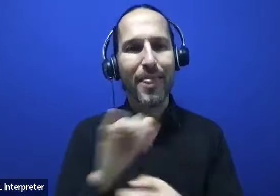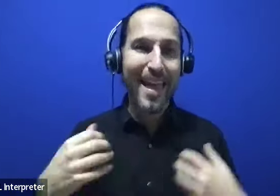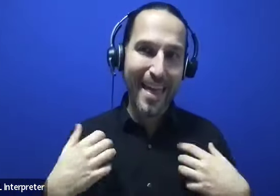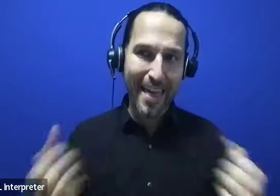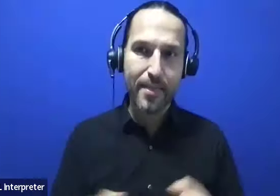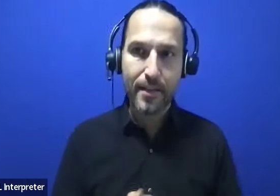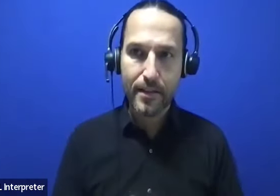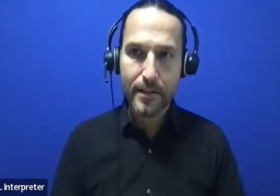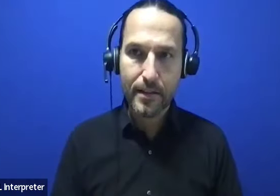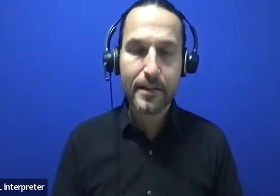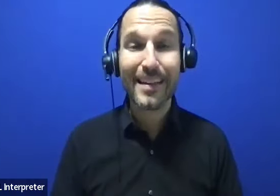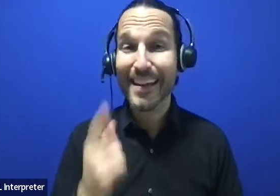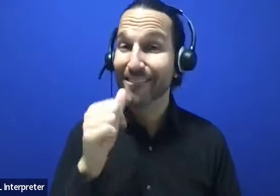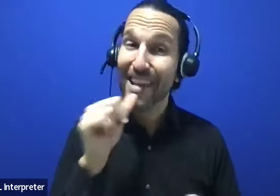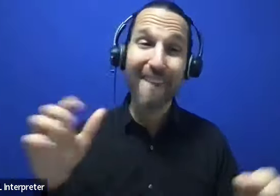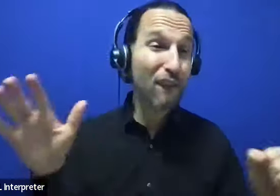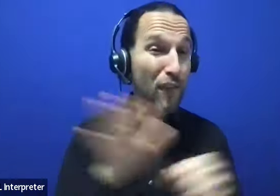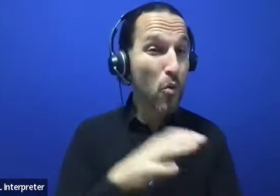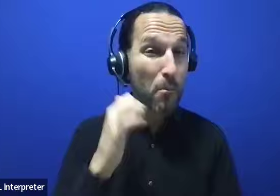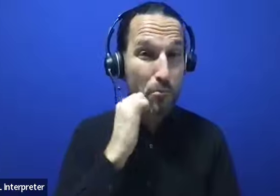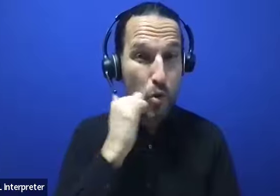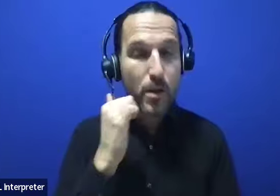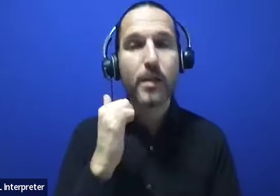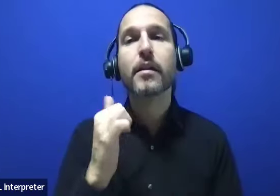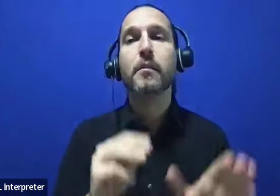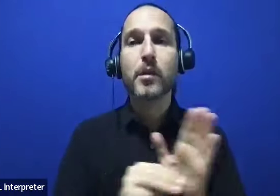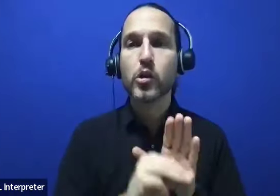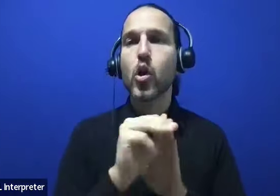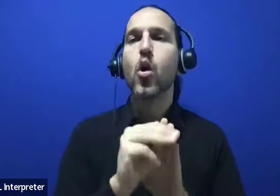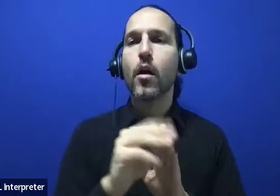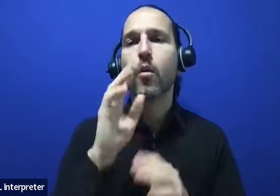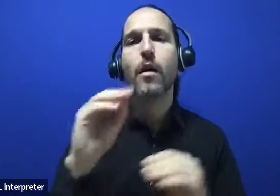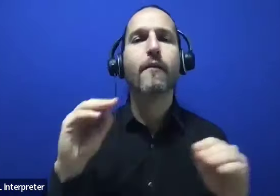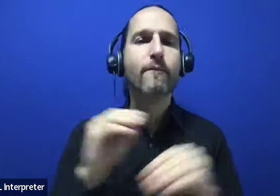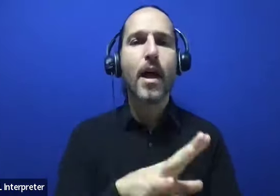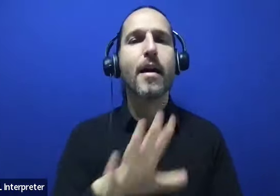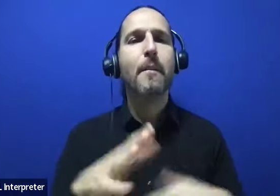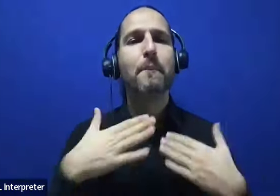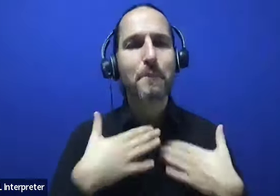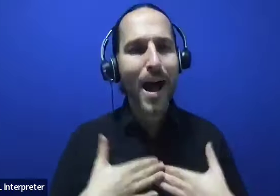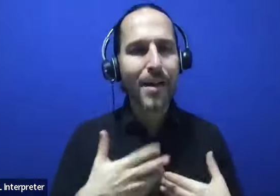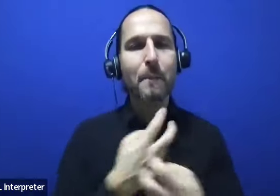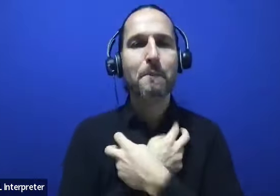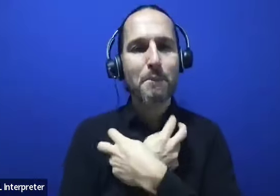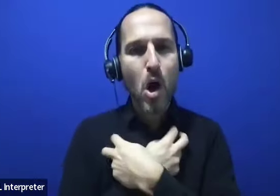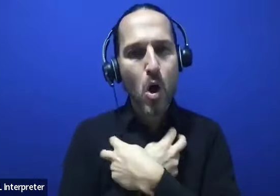not going through puberty can be a factor in leading to osteoporosis.